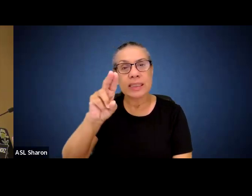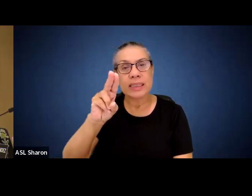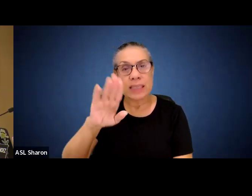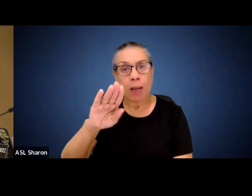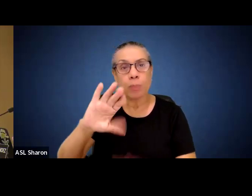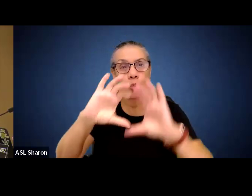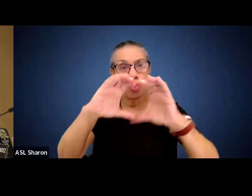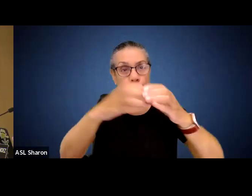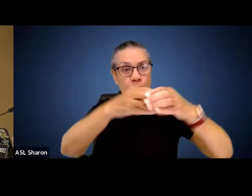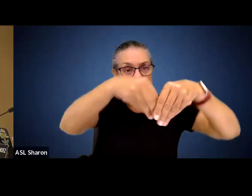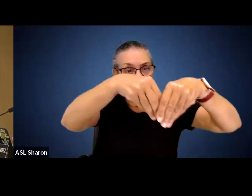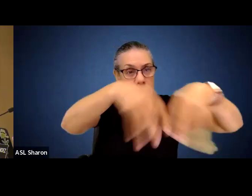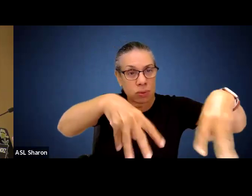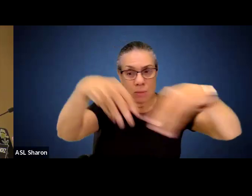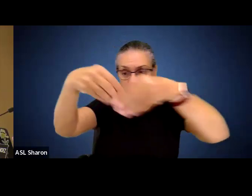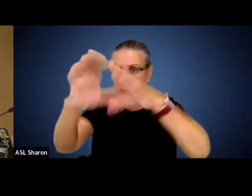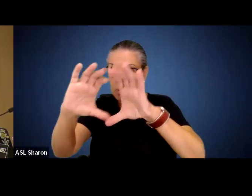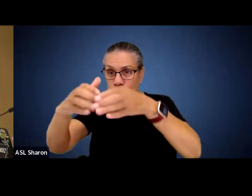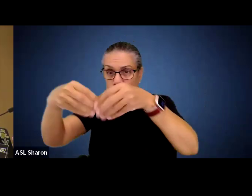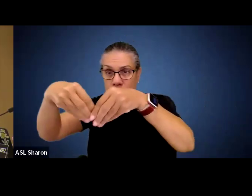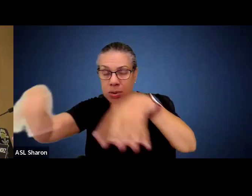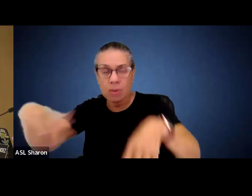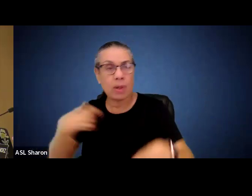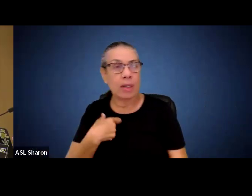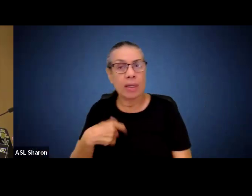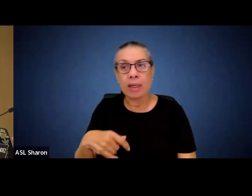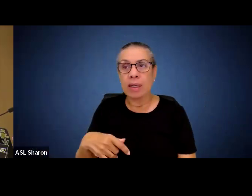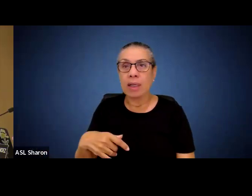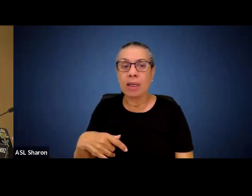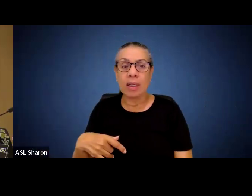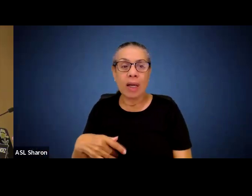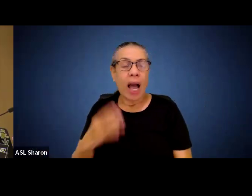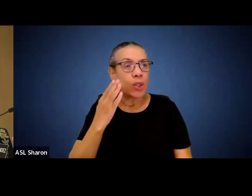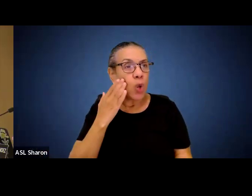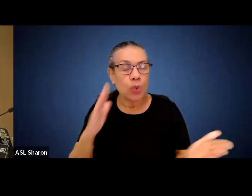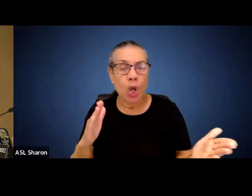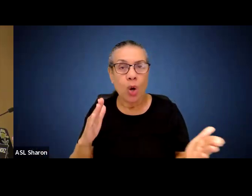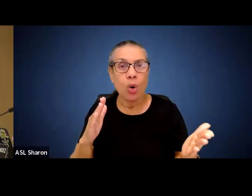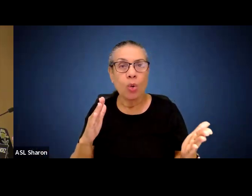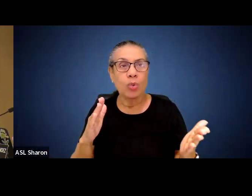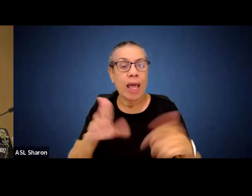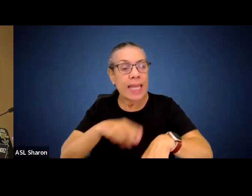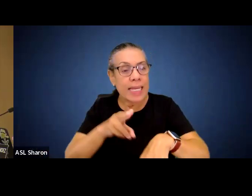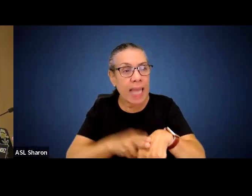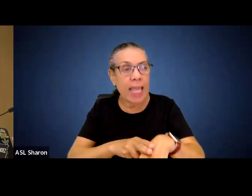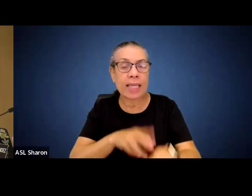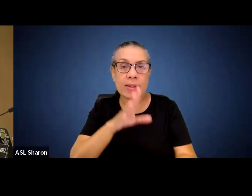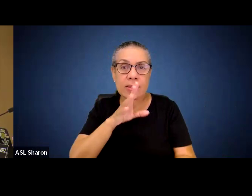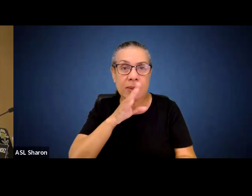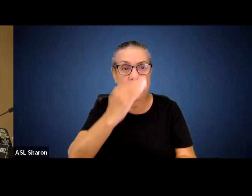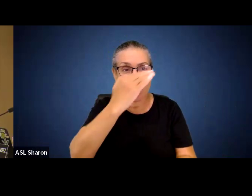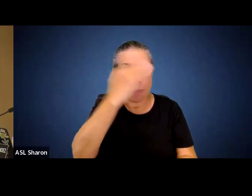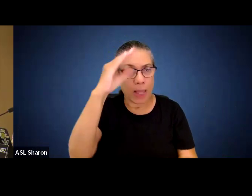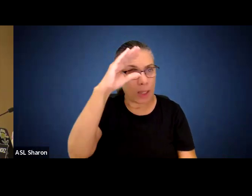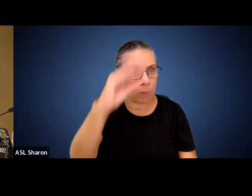disaggregated. I still don't understand how English-speaking native-born Black boys are doing. they're just in a category of Black that includes